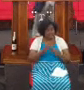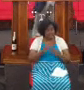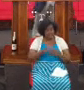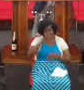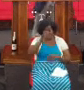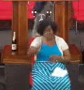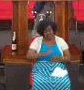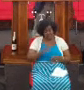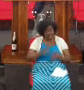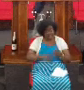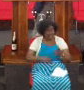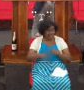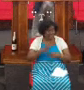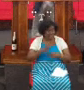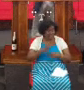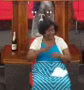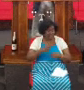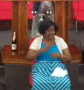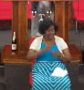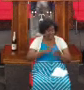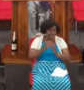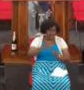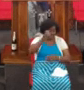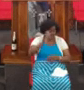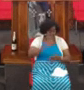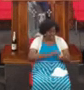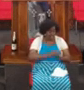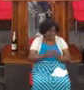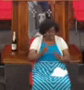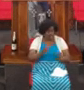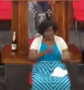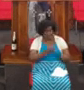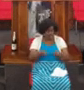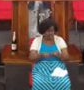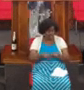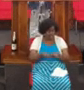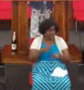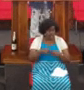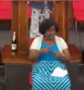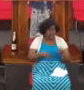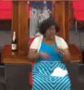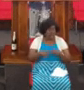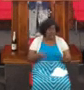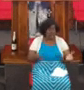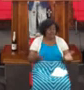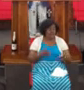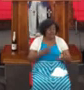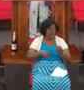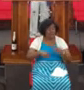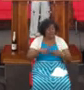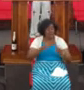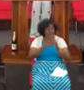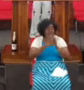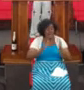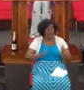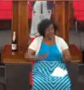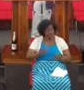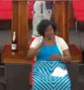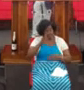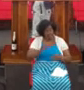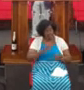the presence of Jesus and leave the same. Whenever we come here, we come to the house of God, and we ought to leave